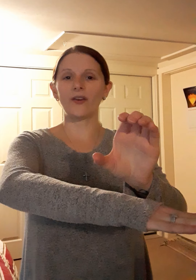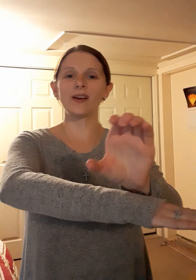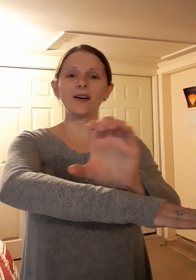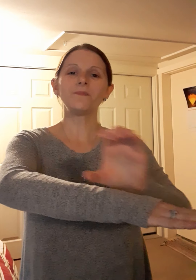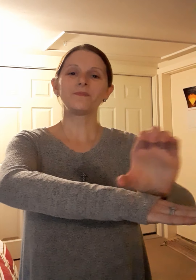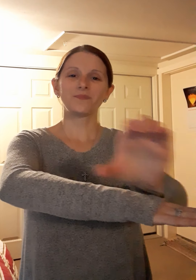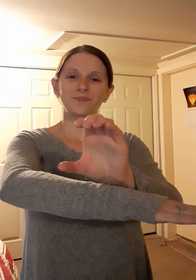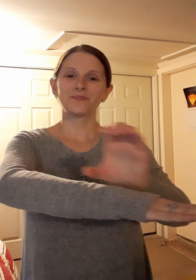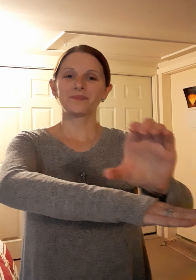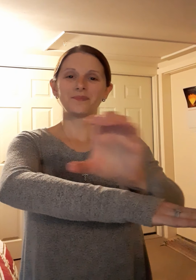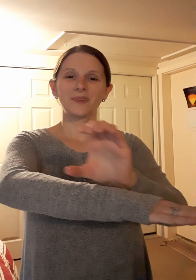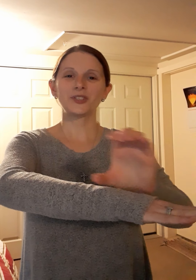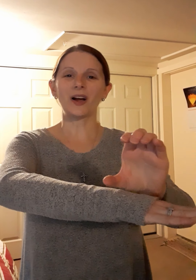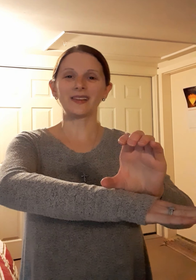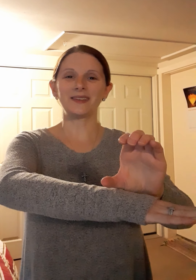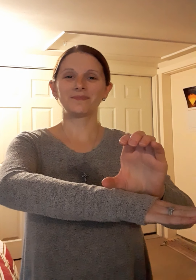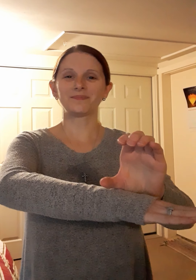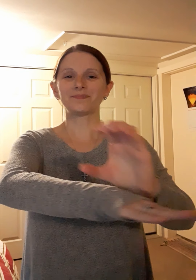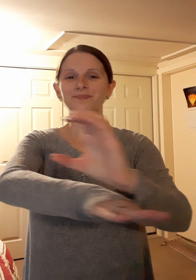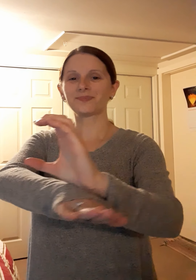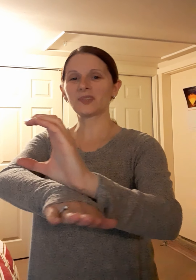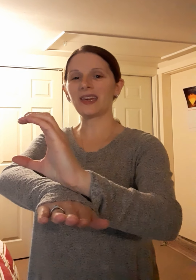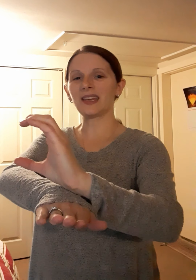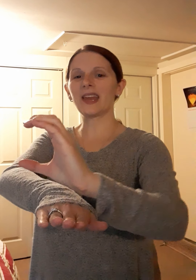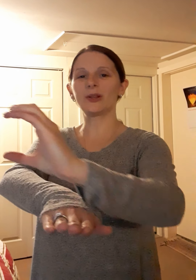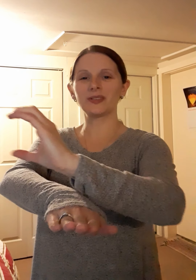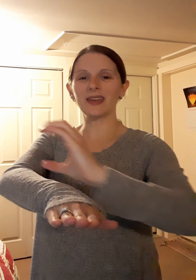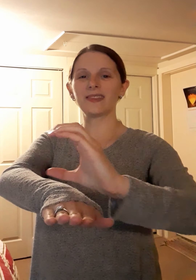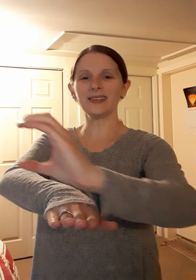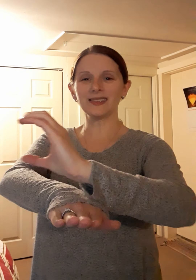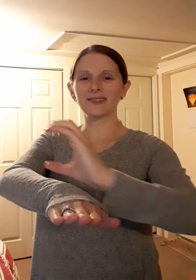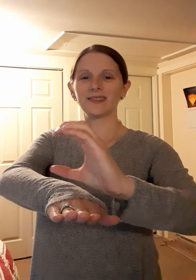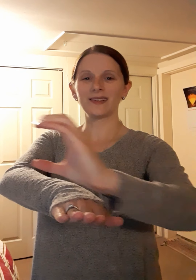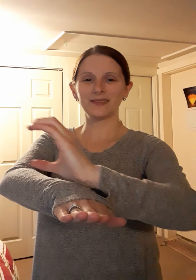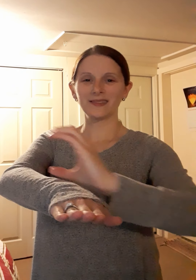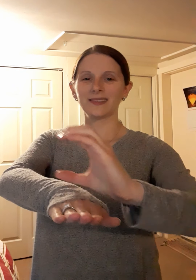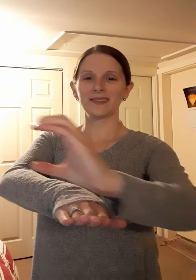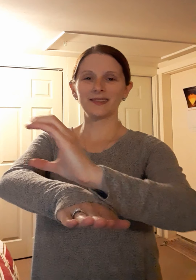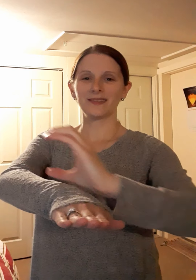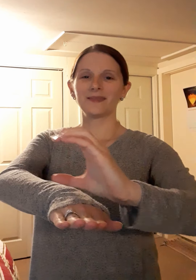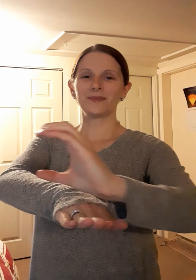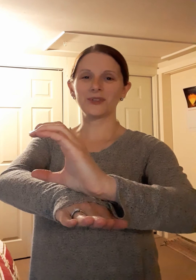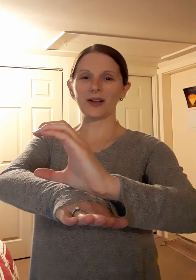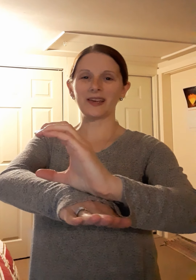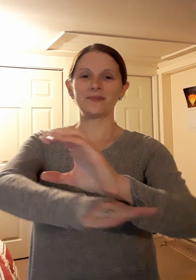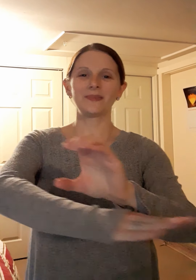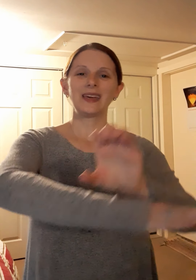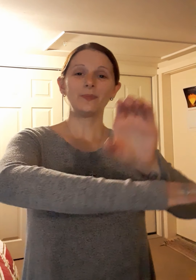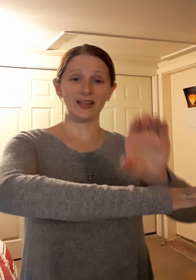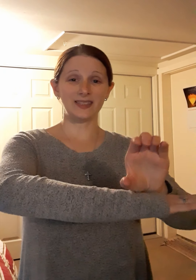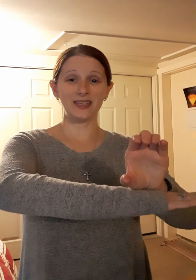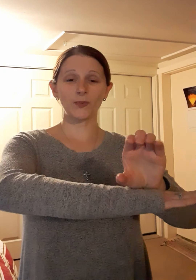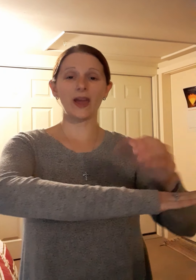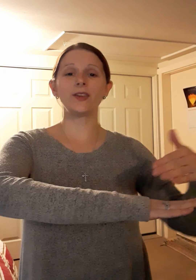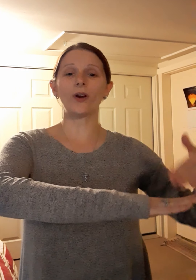area, chocolate. Again, it kind of looks like this, chocolate. But it's this way. Your